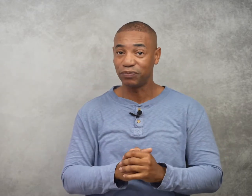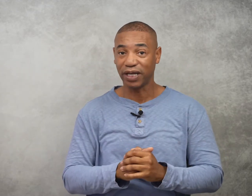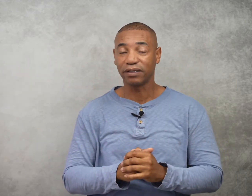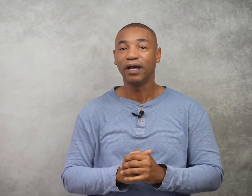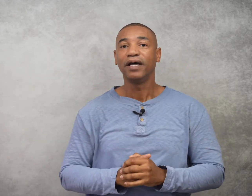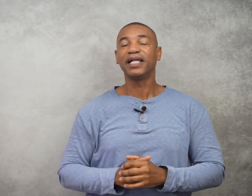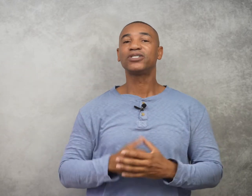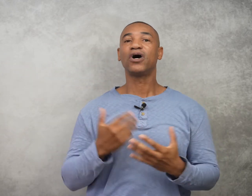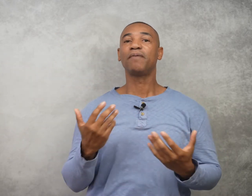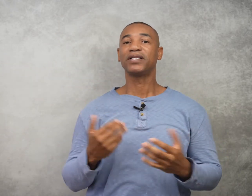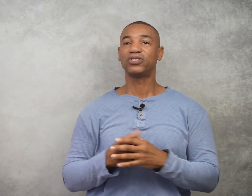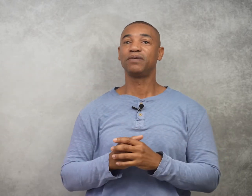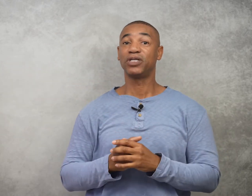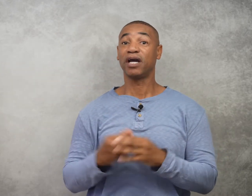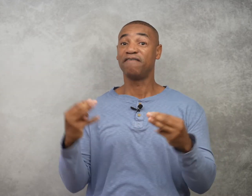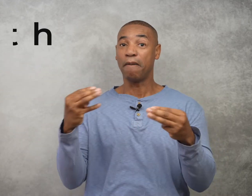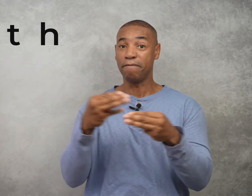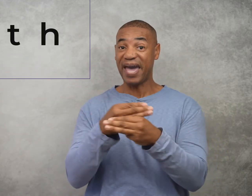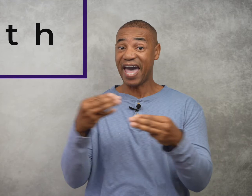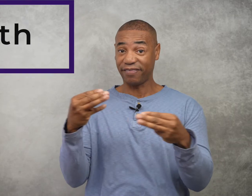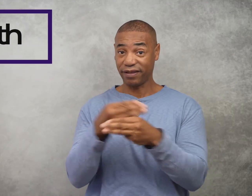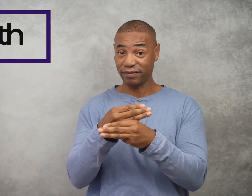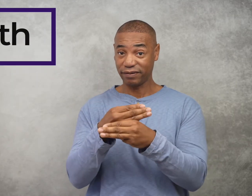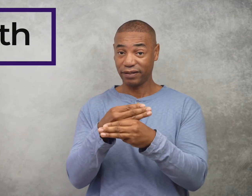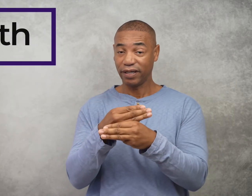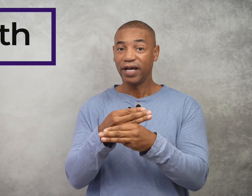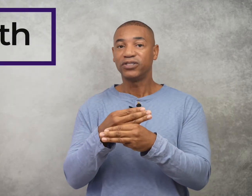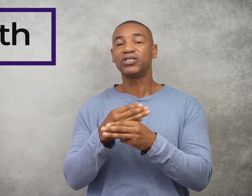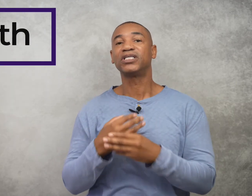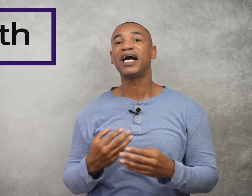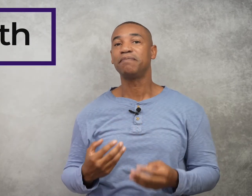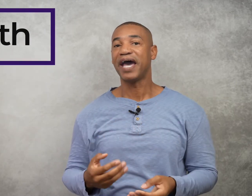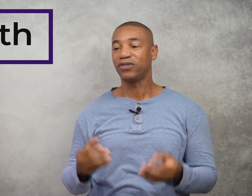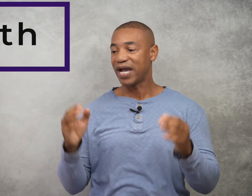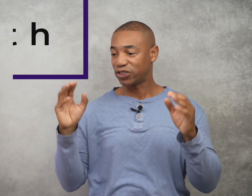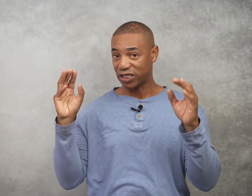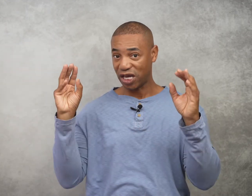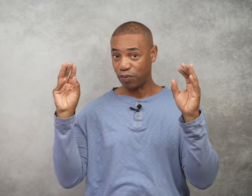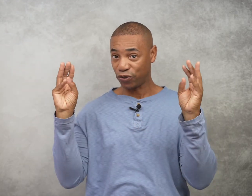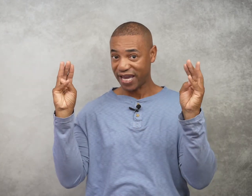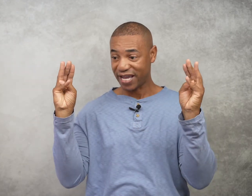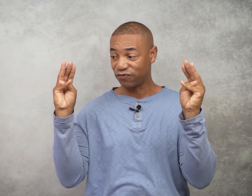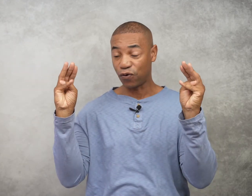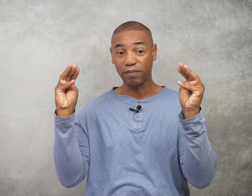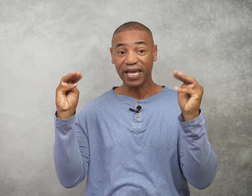subject. Now let's talk about the subject of math. To sign math, you actually take both hands, form